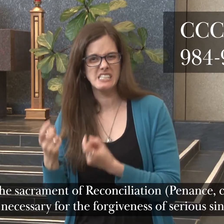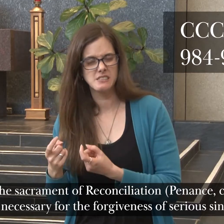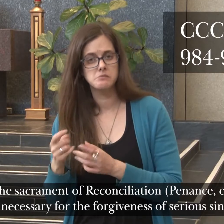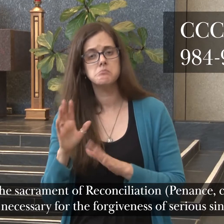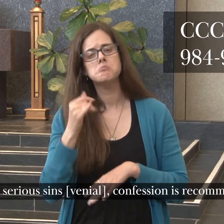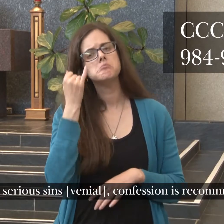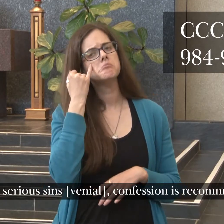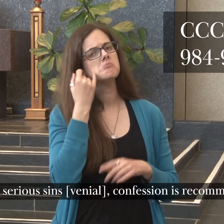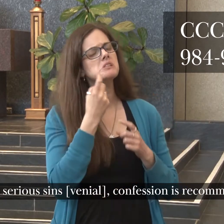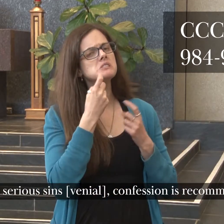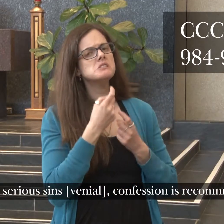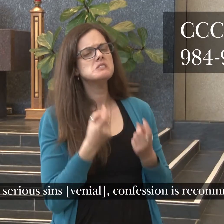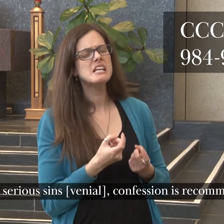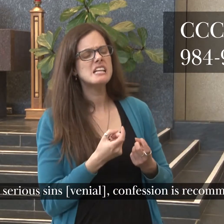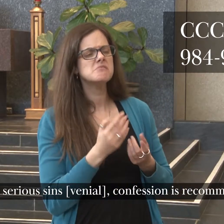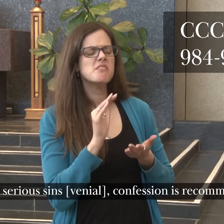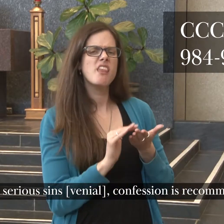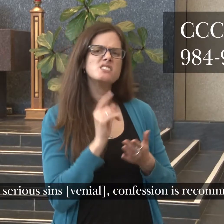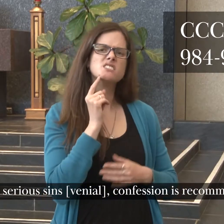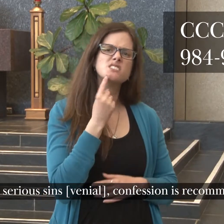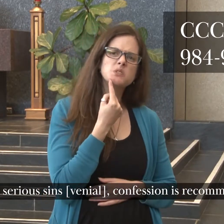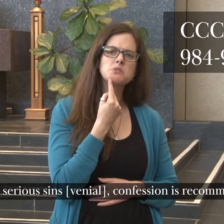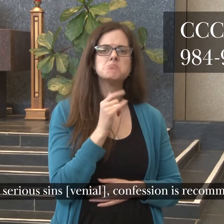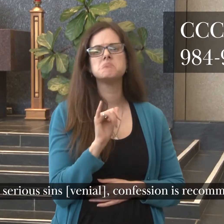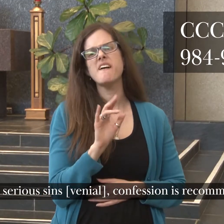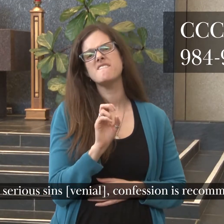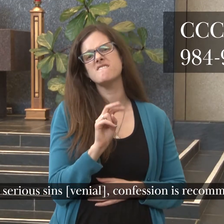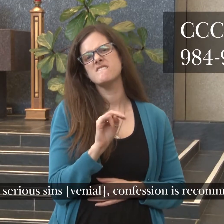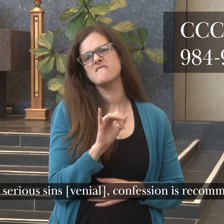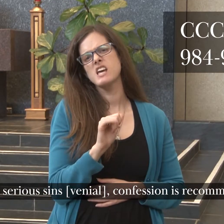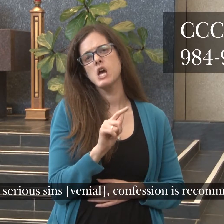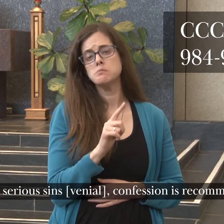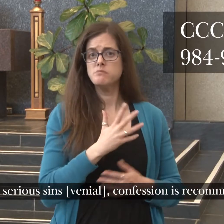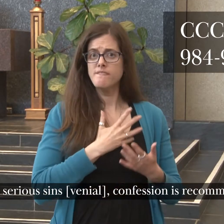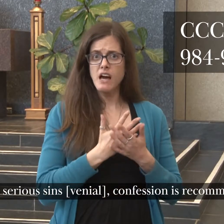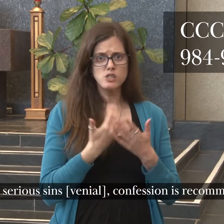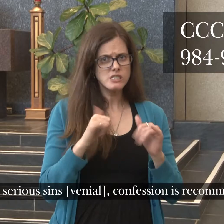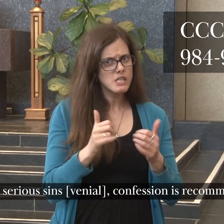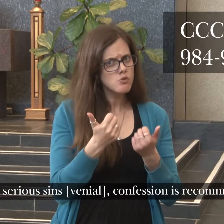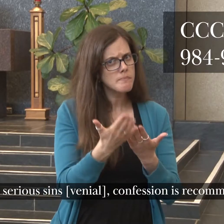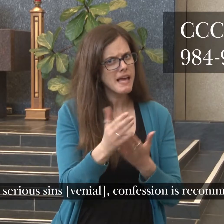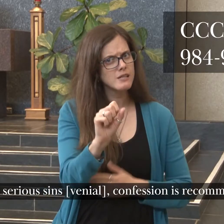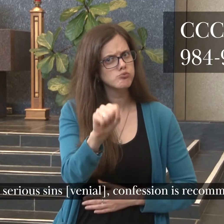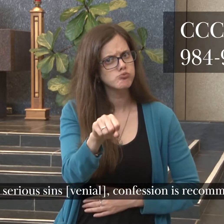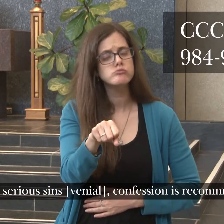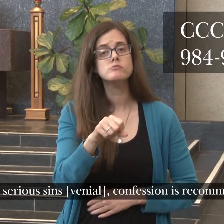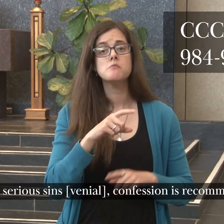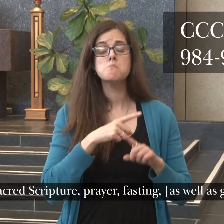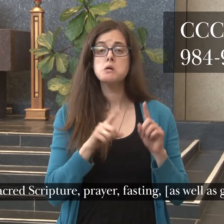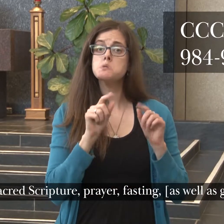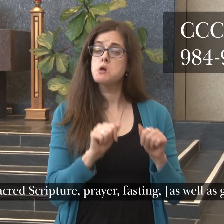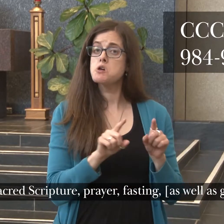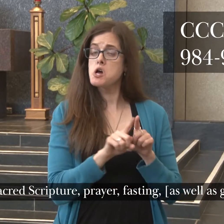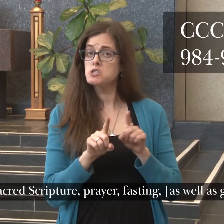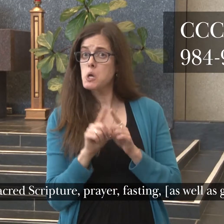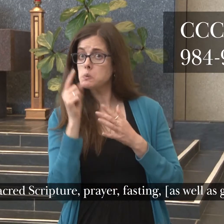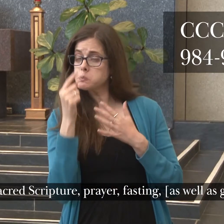For less serious, venial sins, confession is recommended. But reading sacred